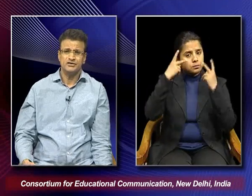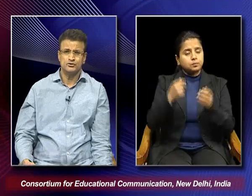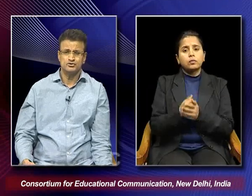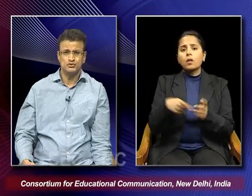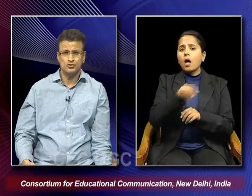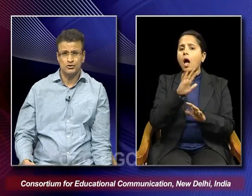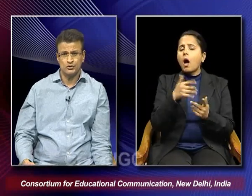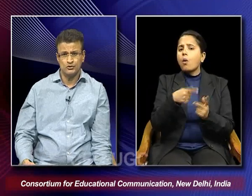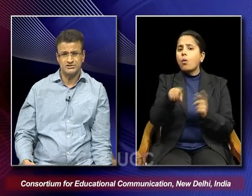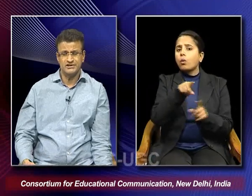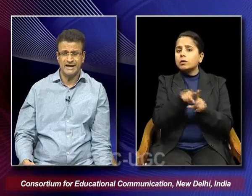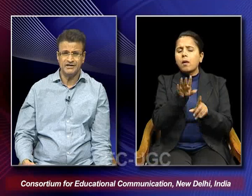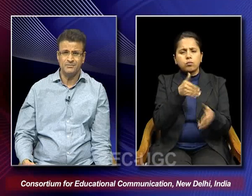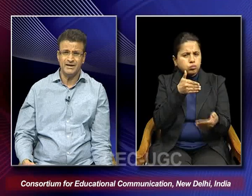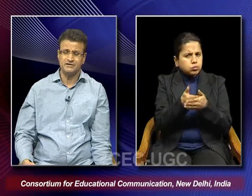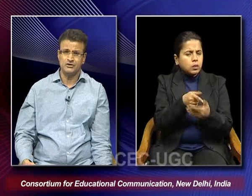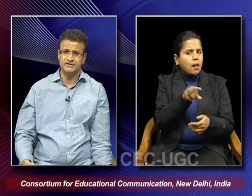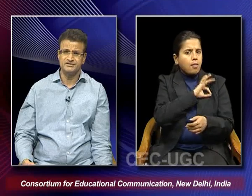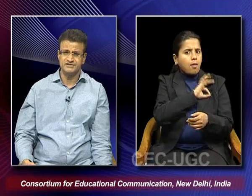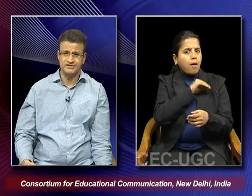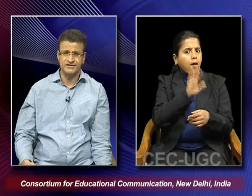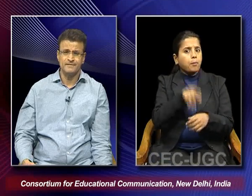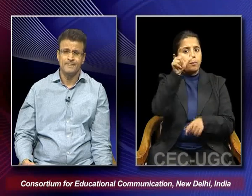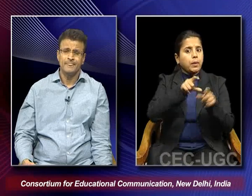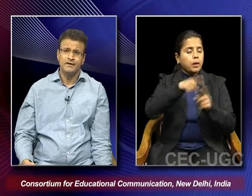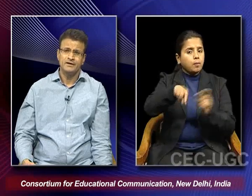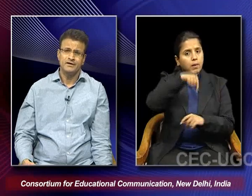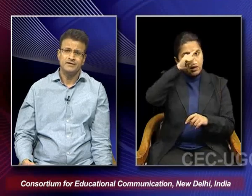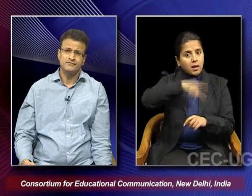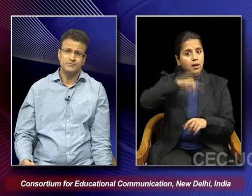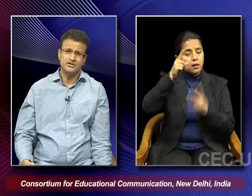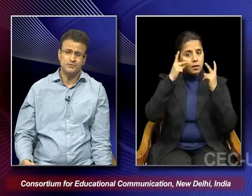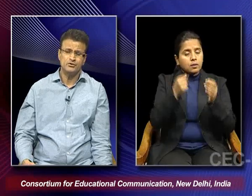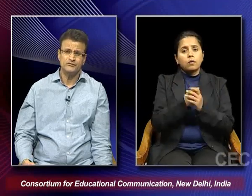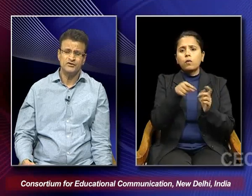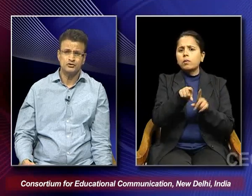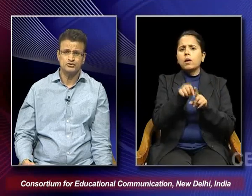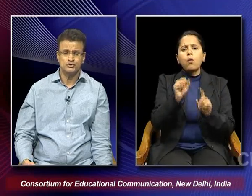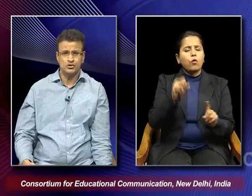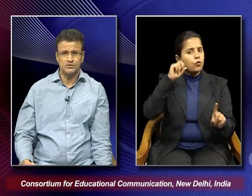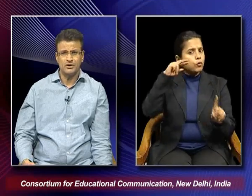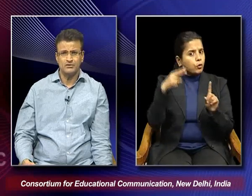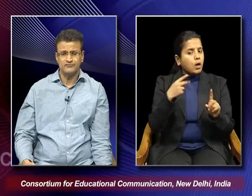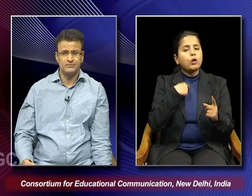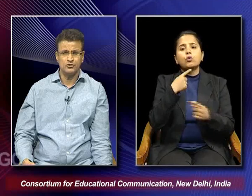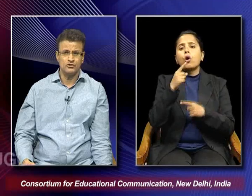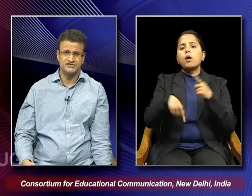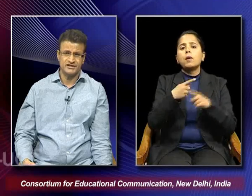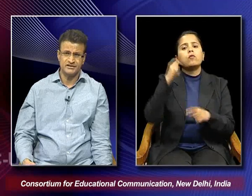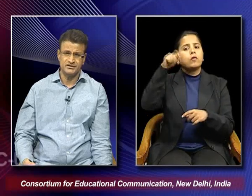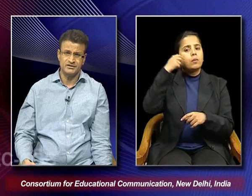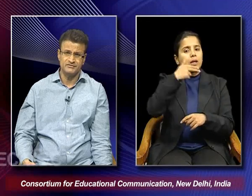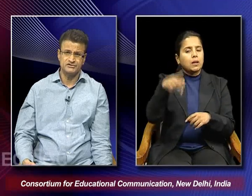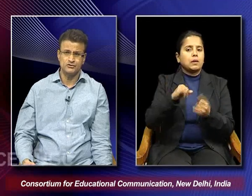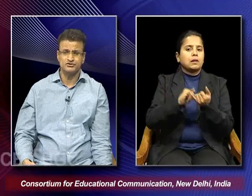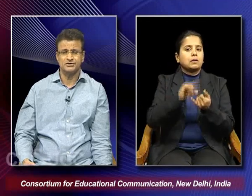they are also closely liked by the audience in India. And from that point of view, we also talked about a film called